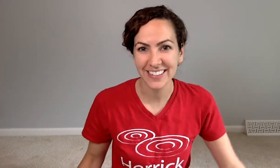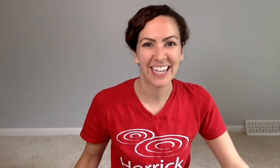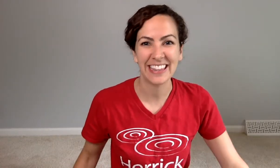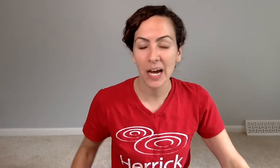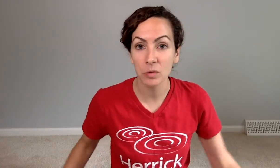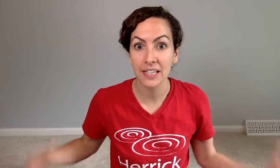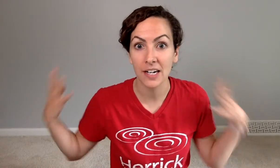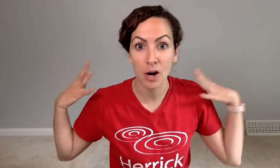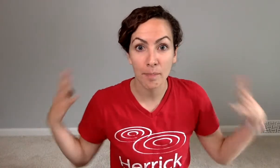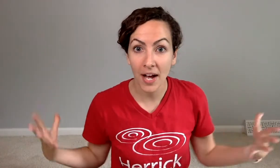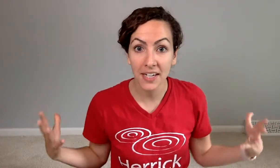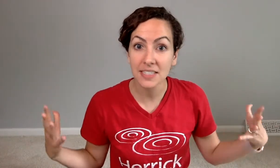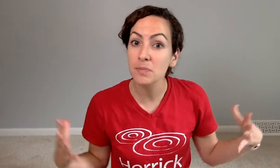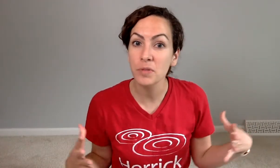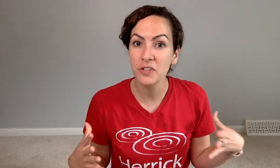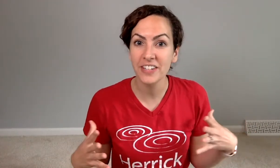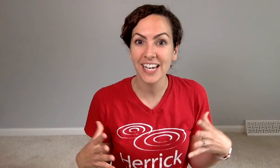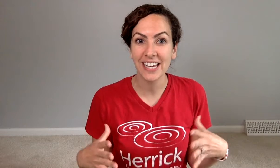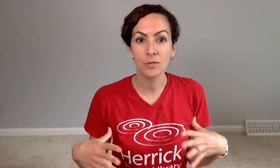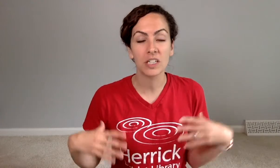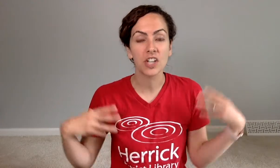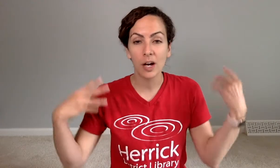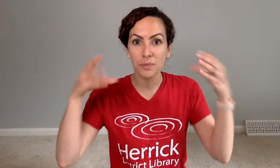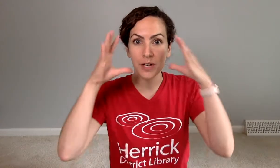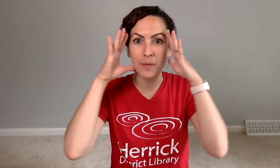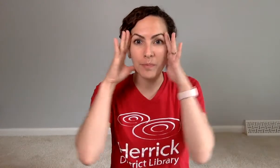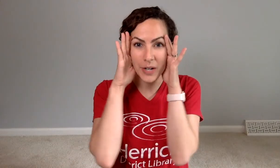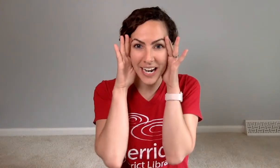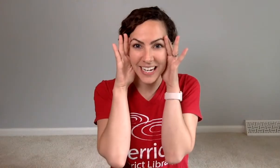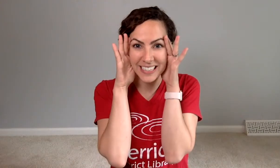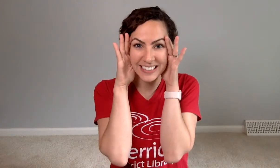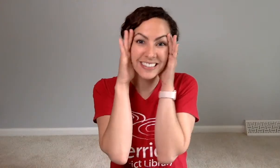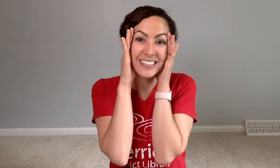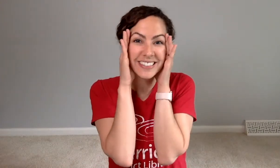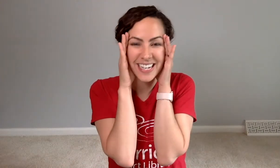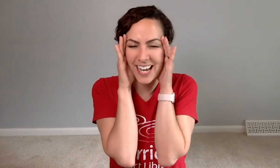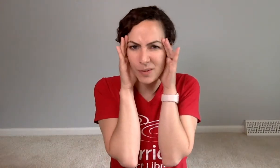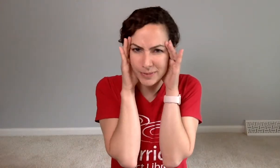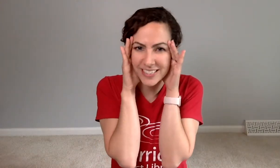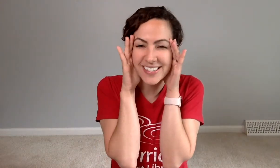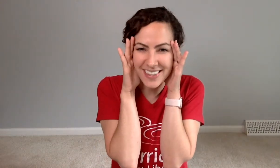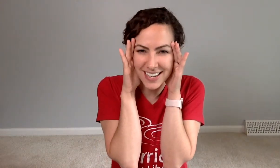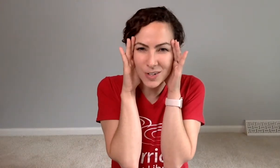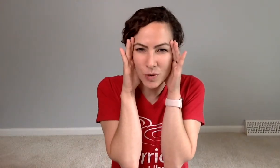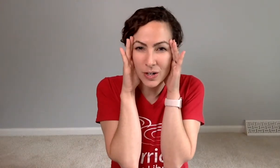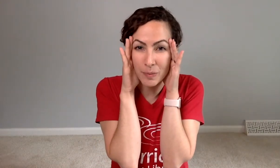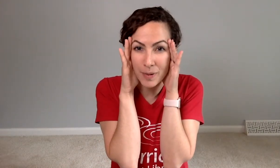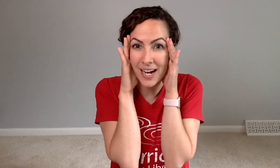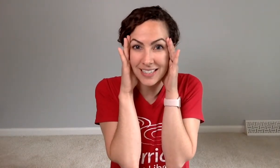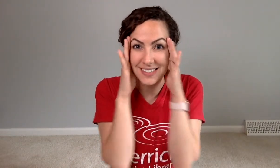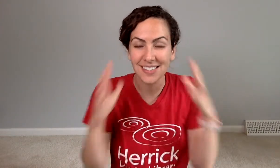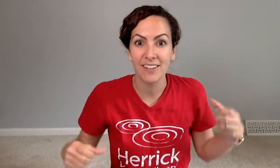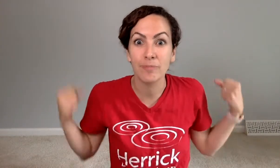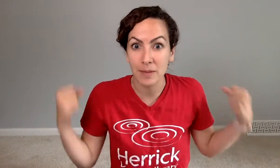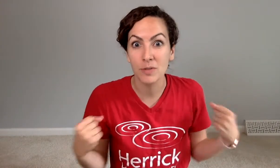and that will get our bodies moving, which helps our brains. It helps us think when our bodies have been